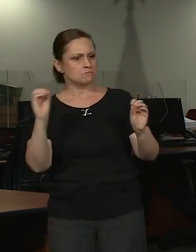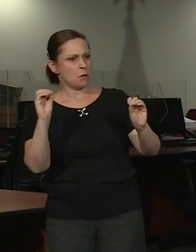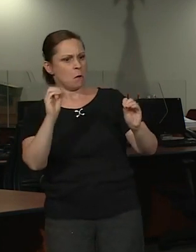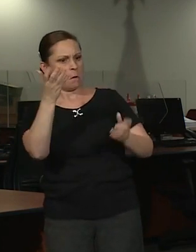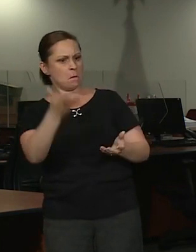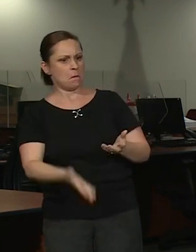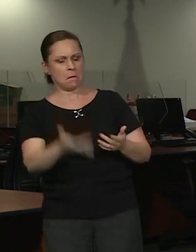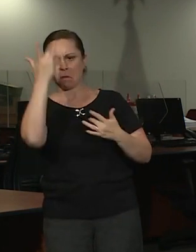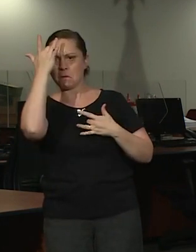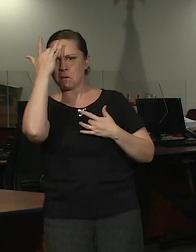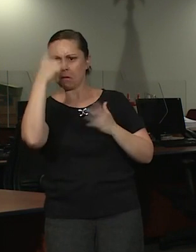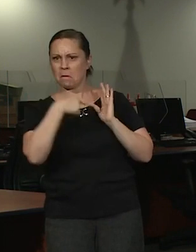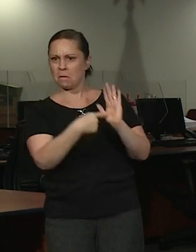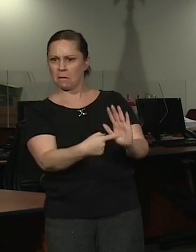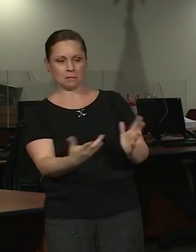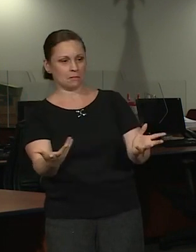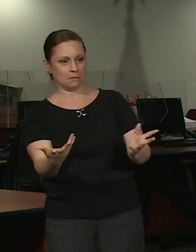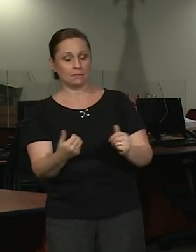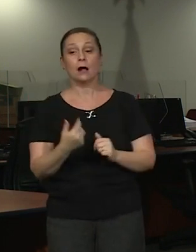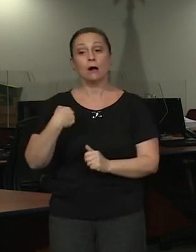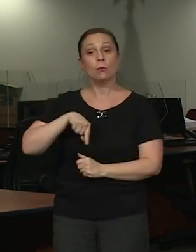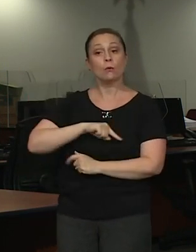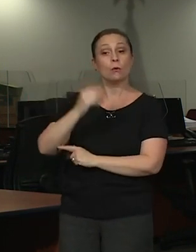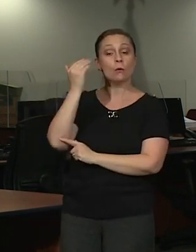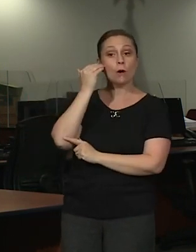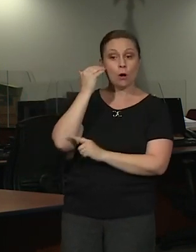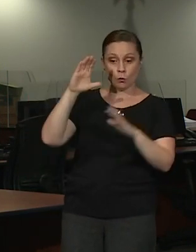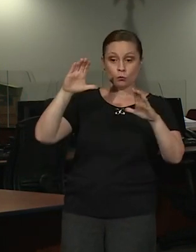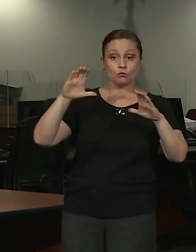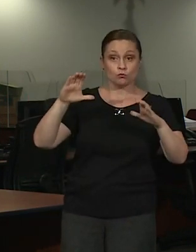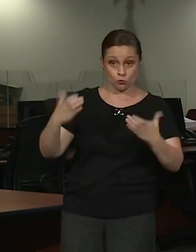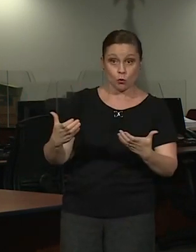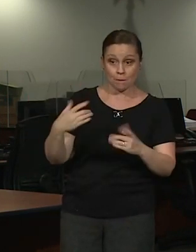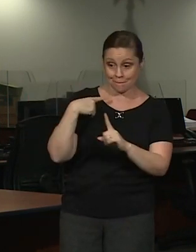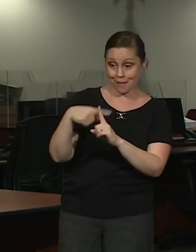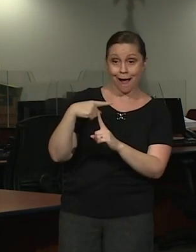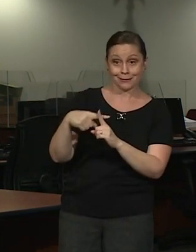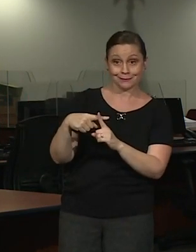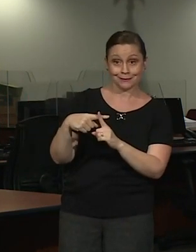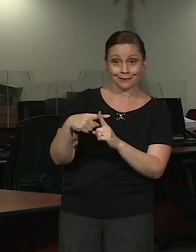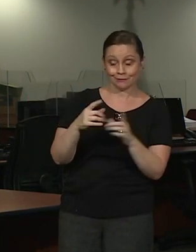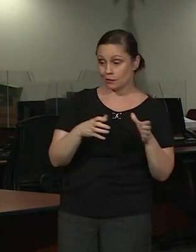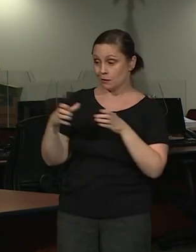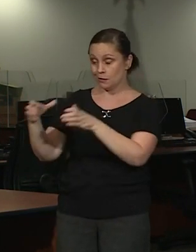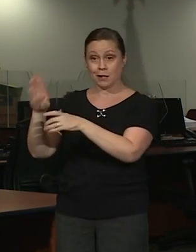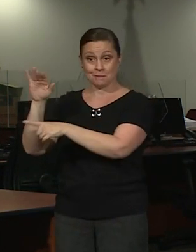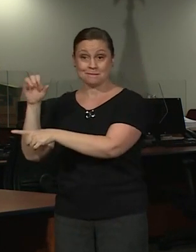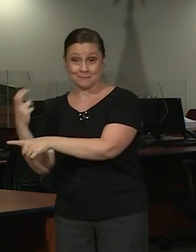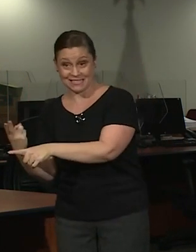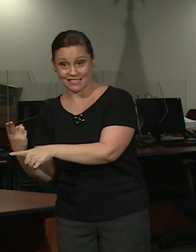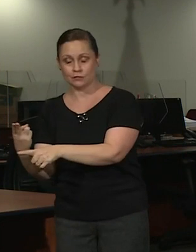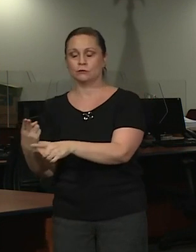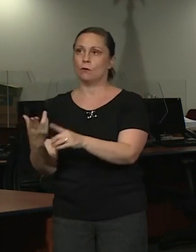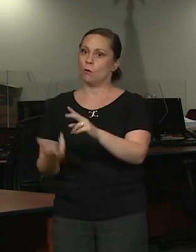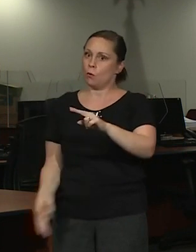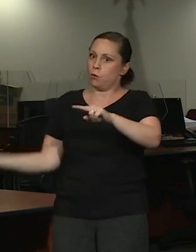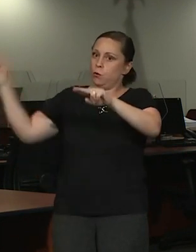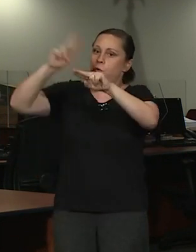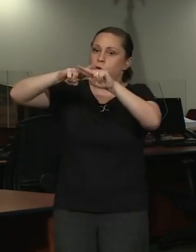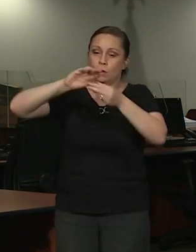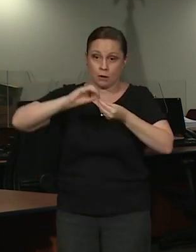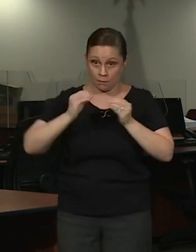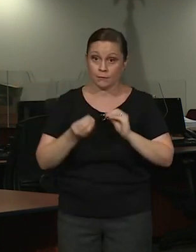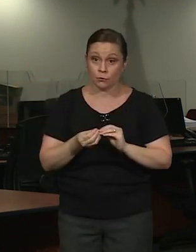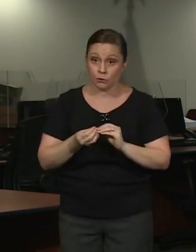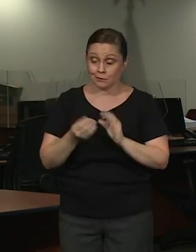know that infection rates from groups that have gone to the beach are very high, sometimes including everyone in the entire group.